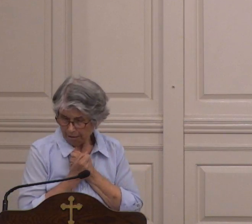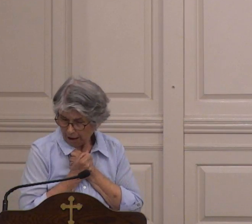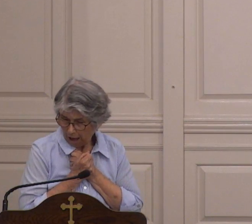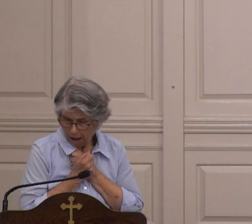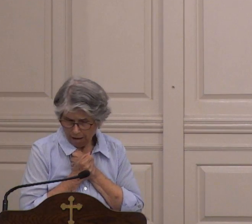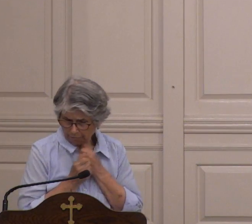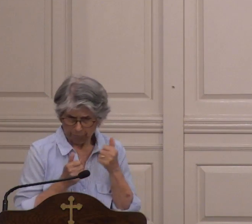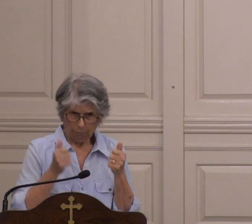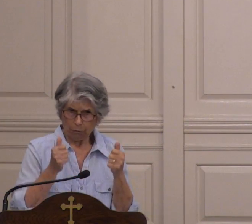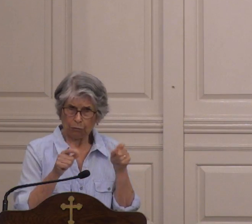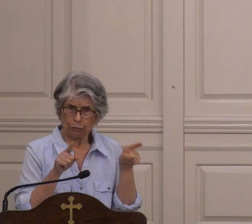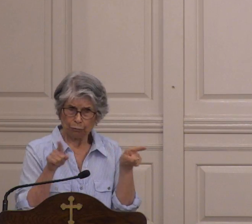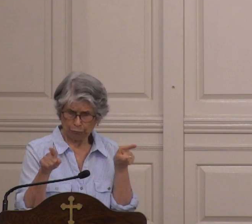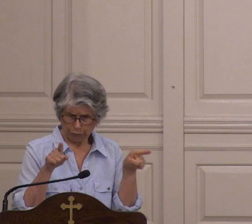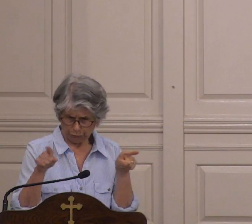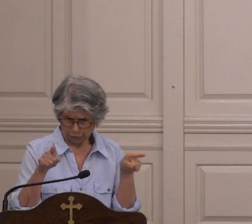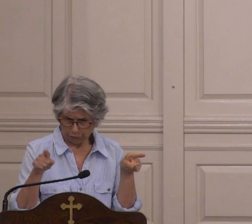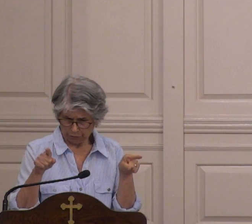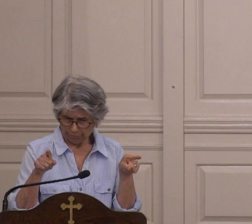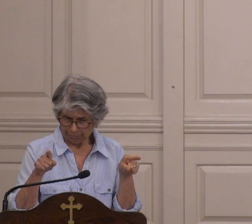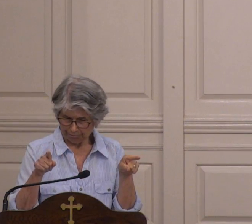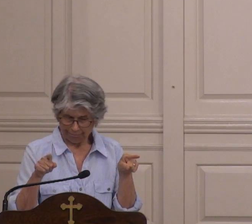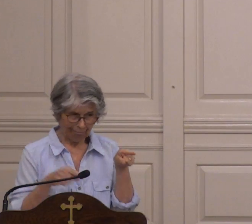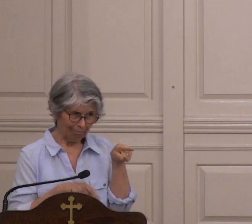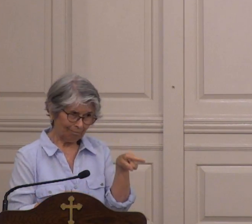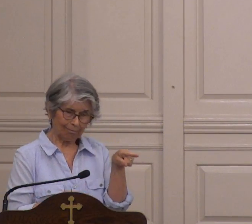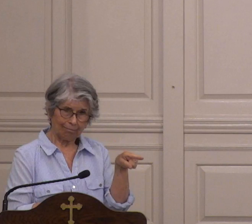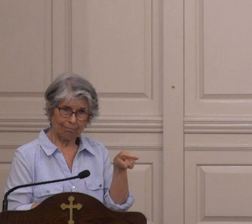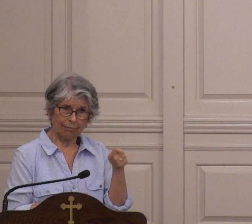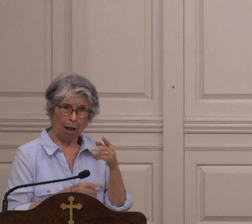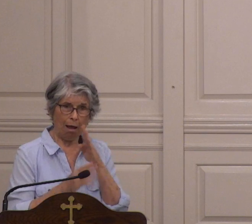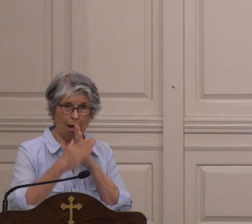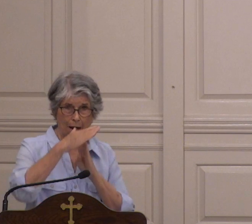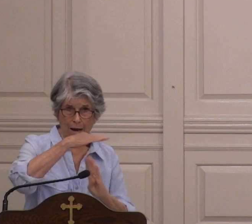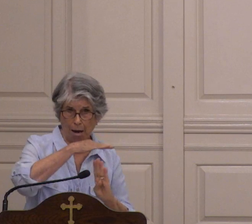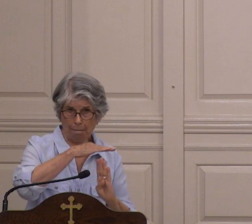Humble yourself the more, the greater you are,